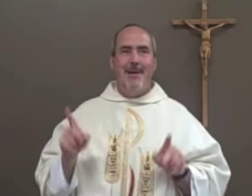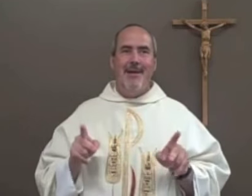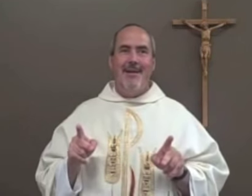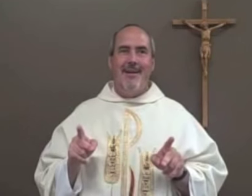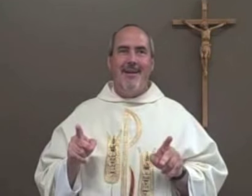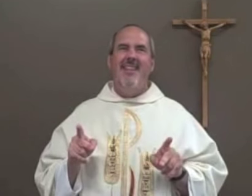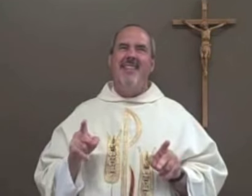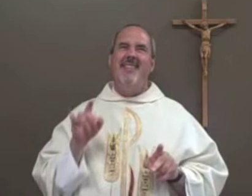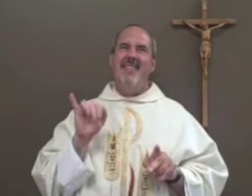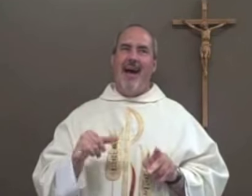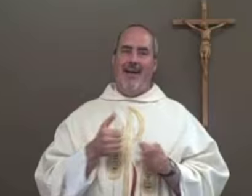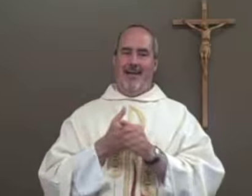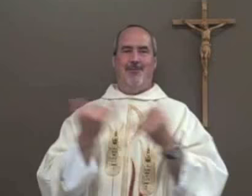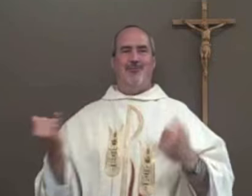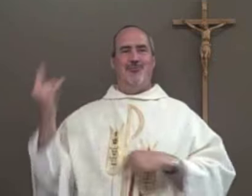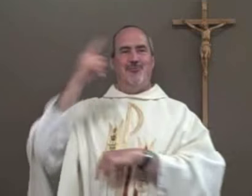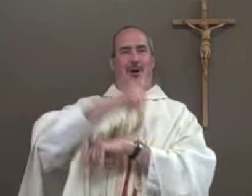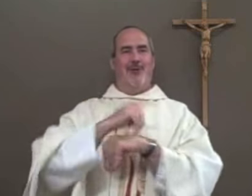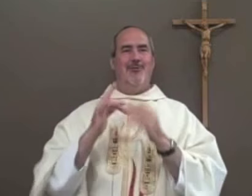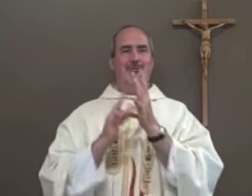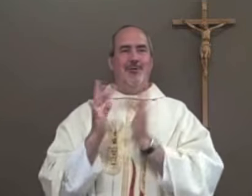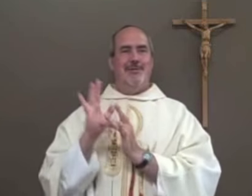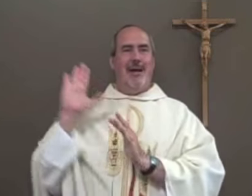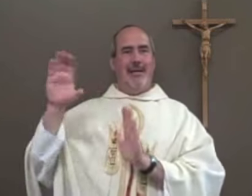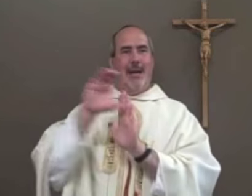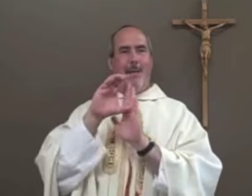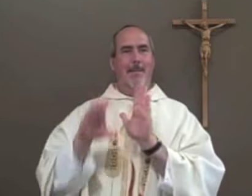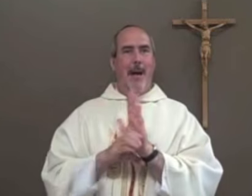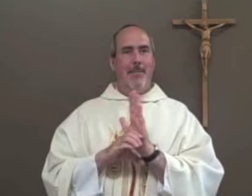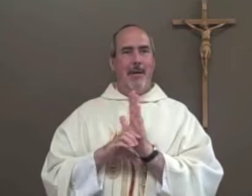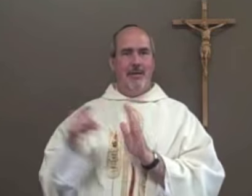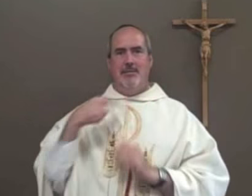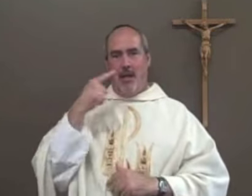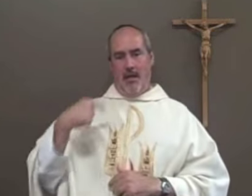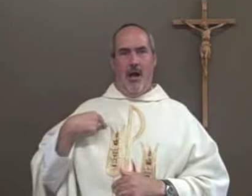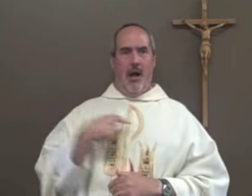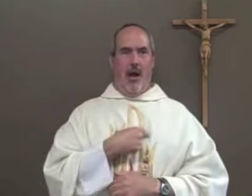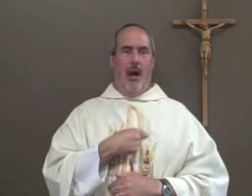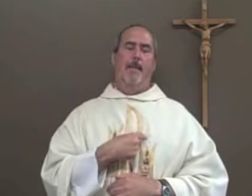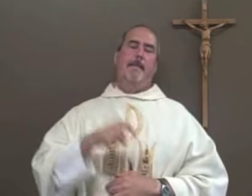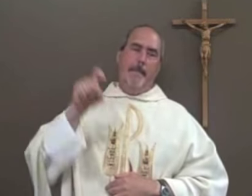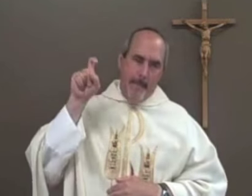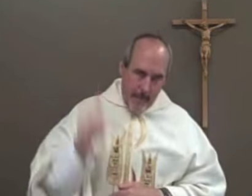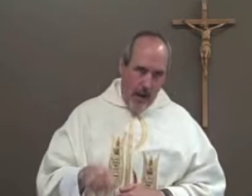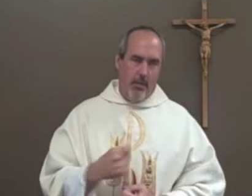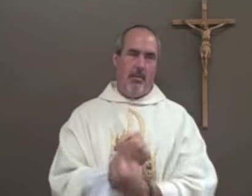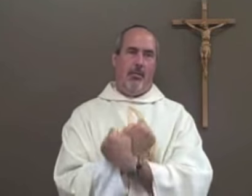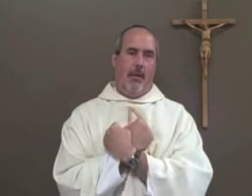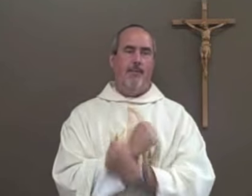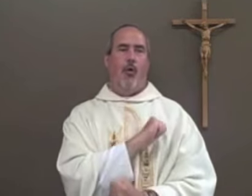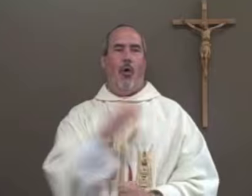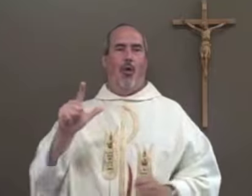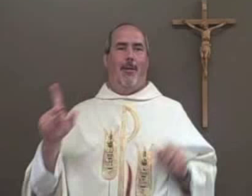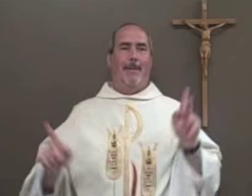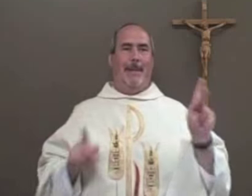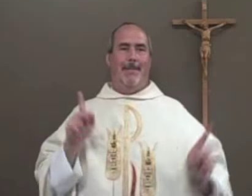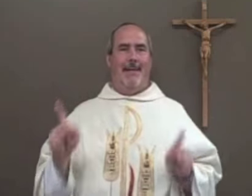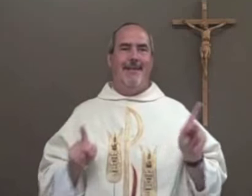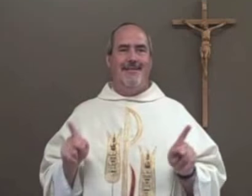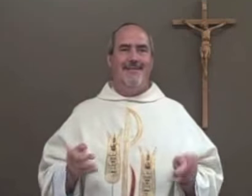more loving person and more respectful of others. And today, Jesus' commandment tells us that we have to do that.